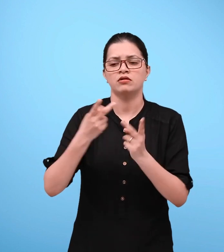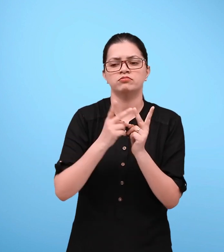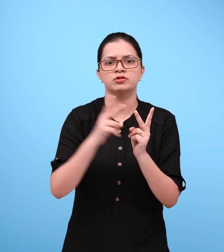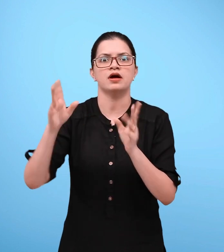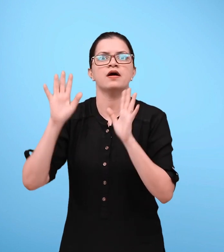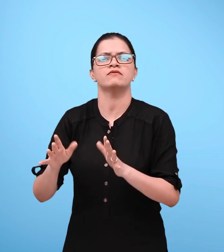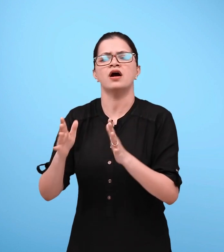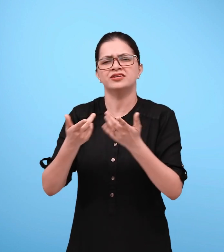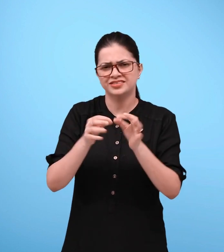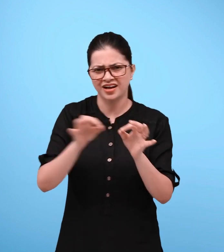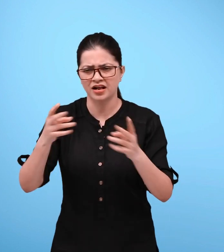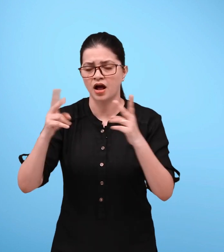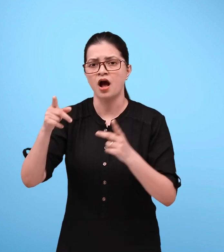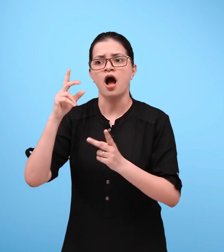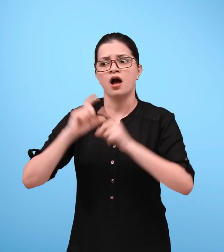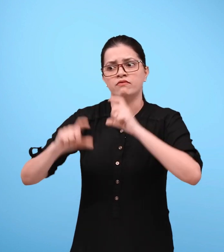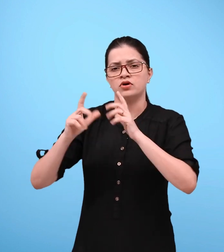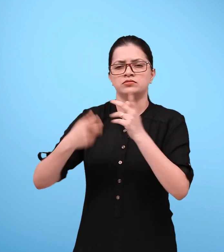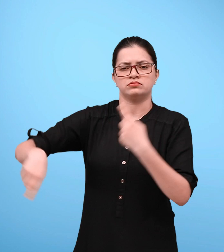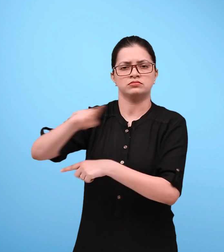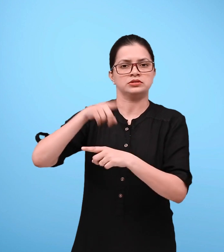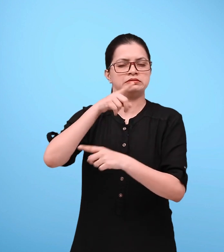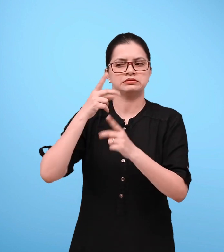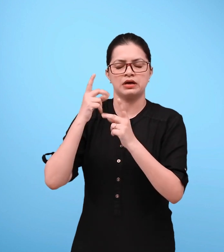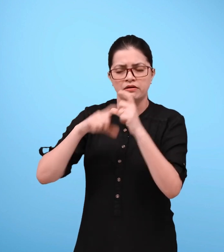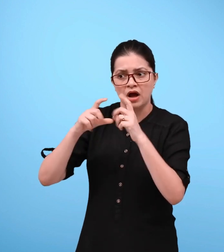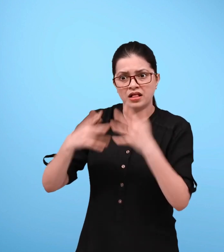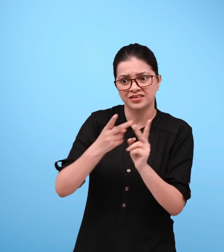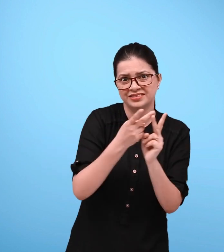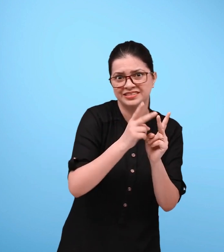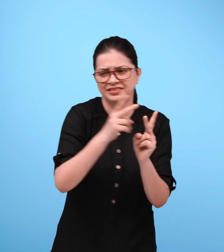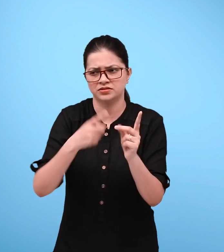with which we measure these distances and can convey our results to others.